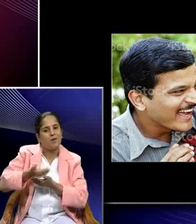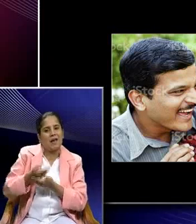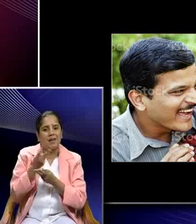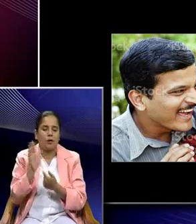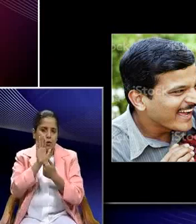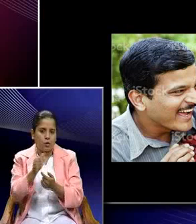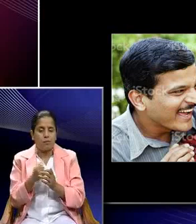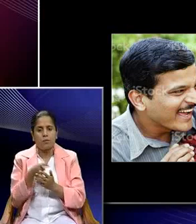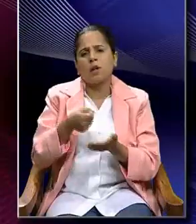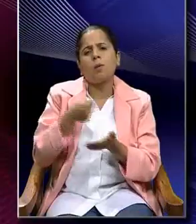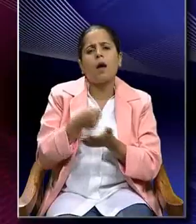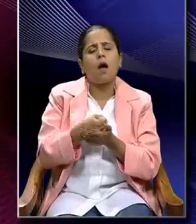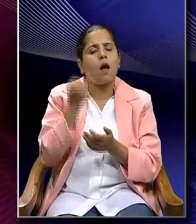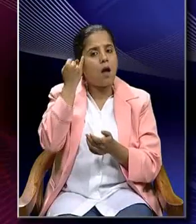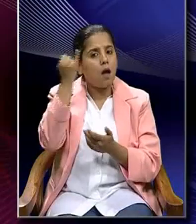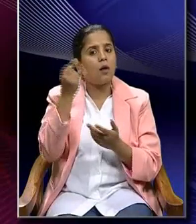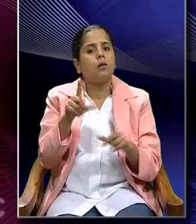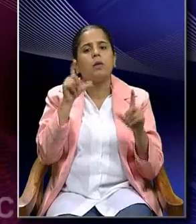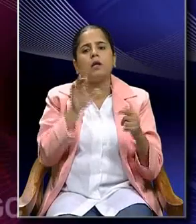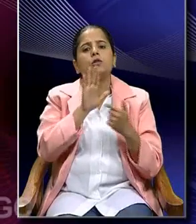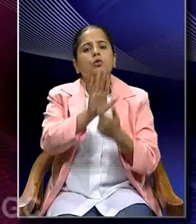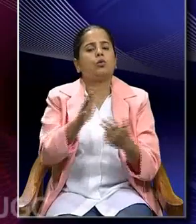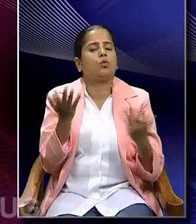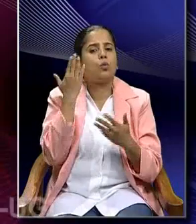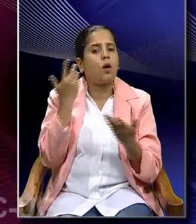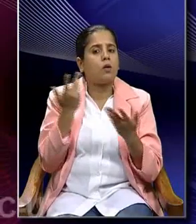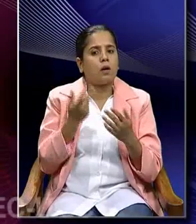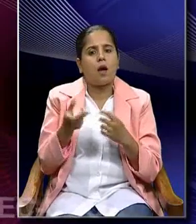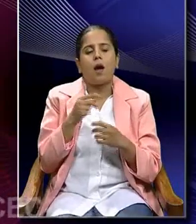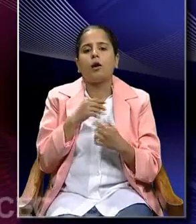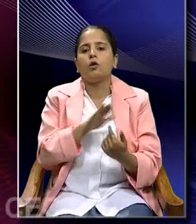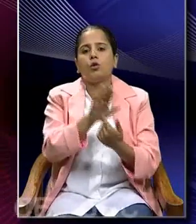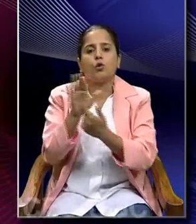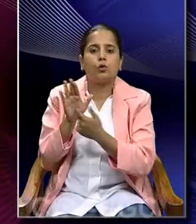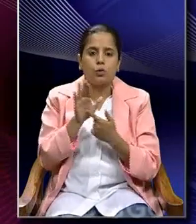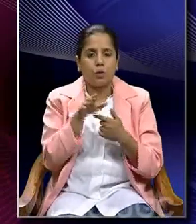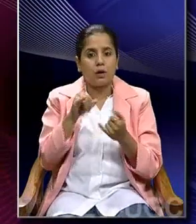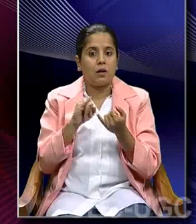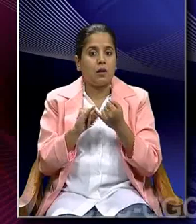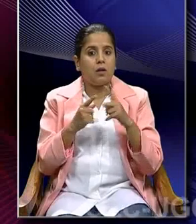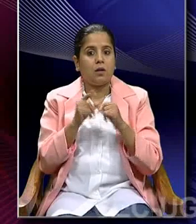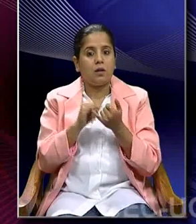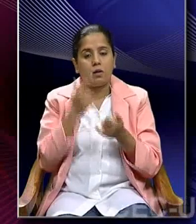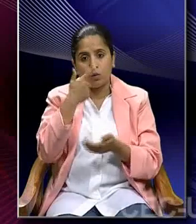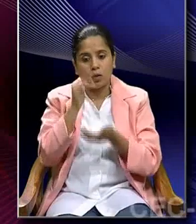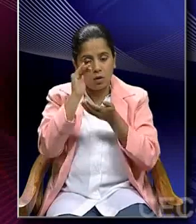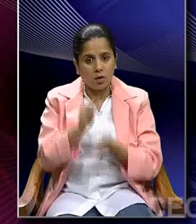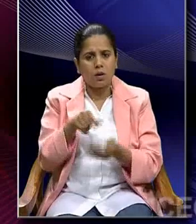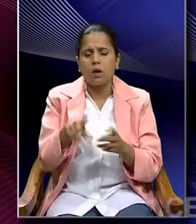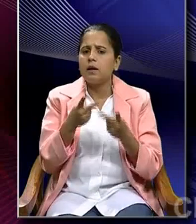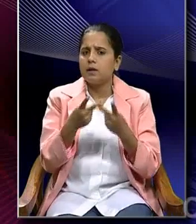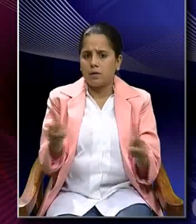the basic idea of sharing these pictures is again to show to you that the status of the girl child would